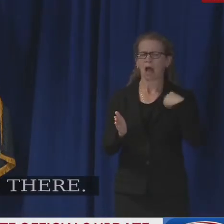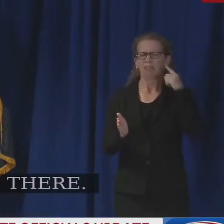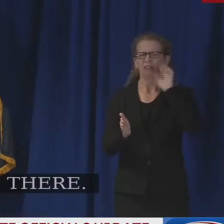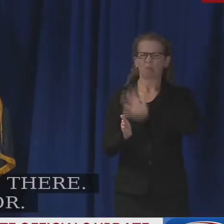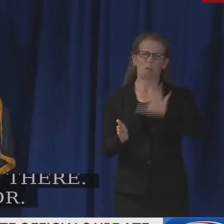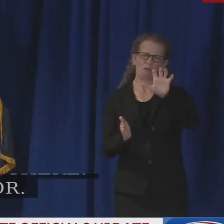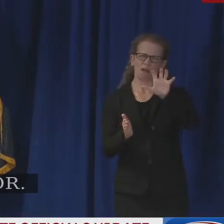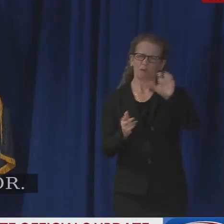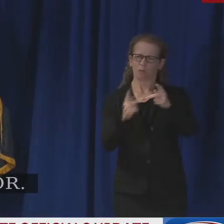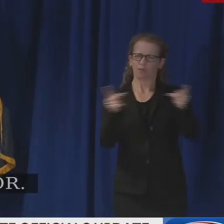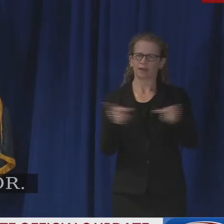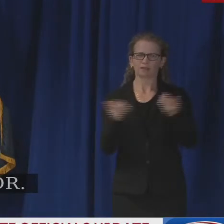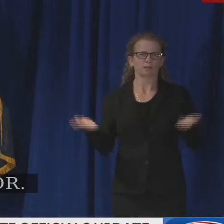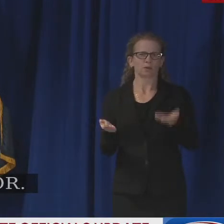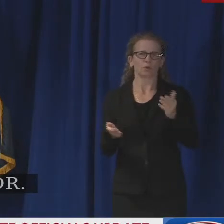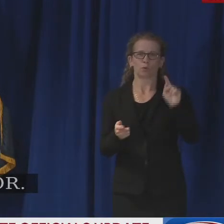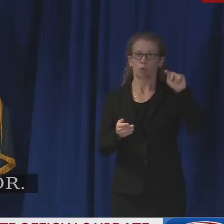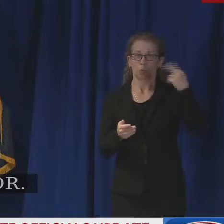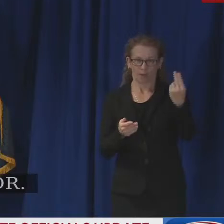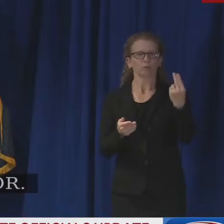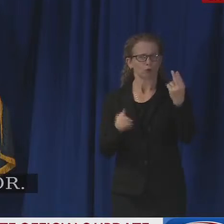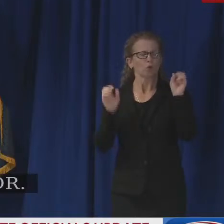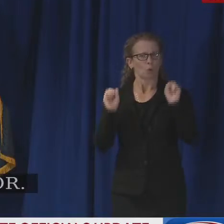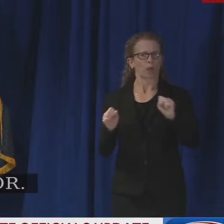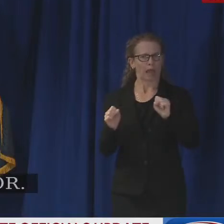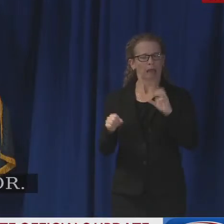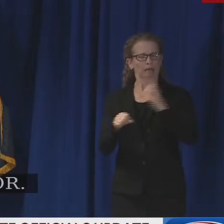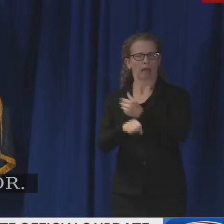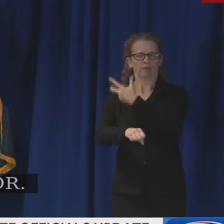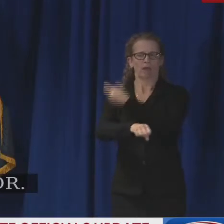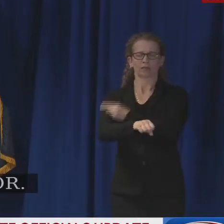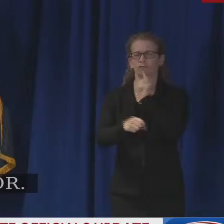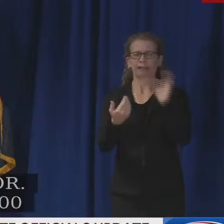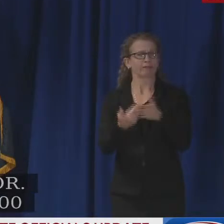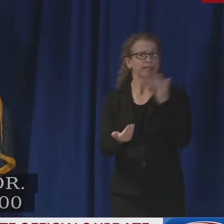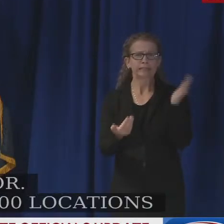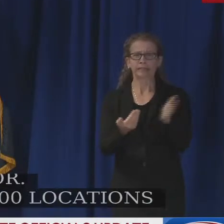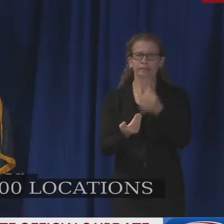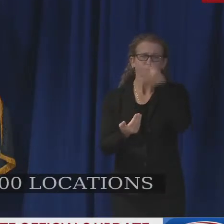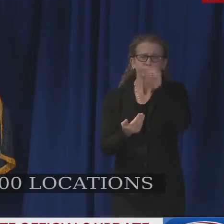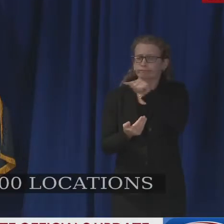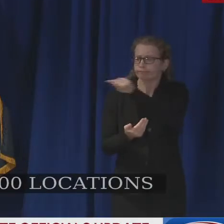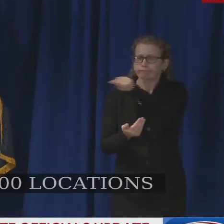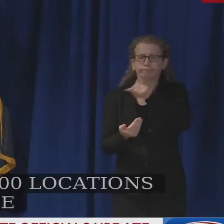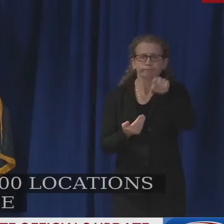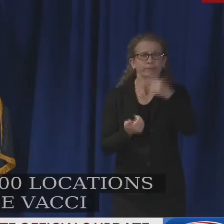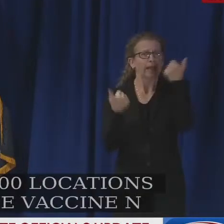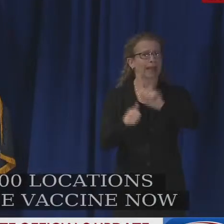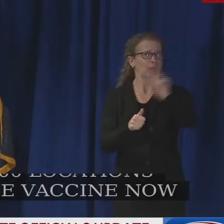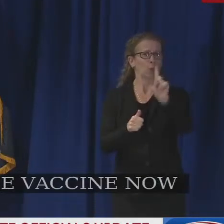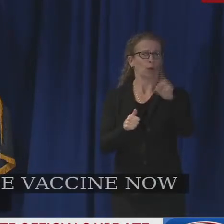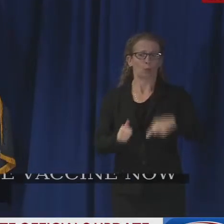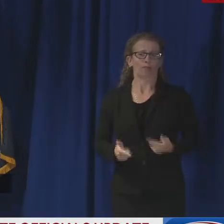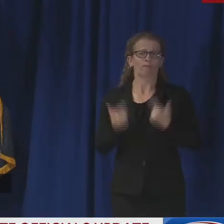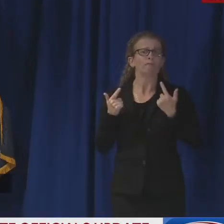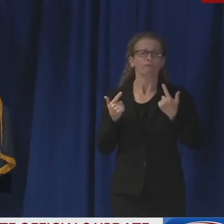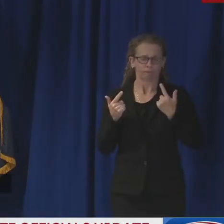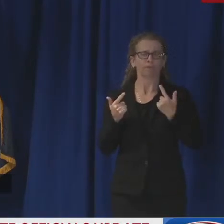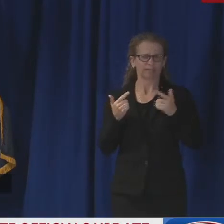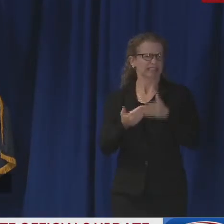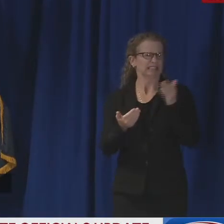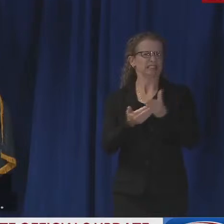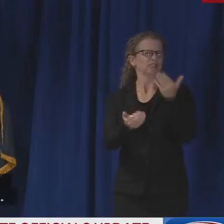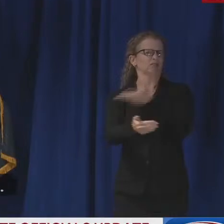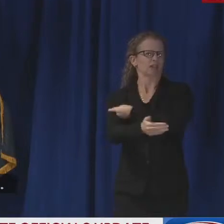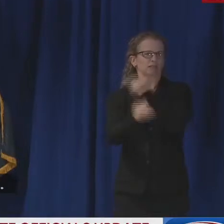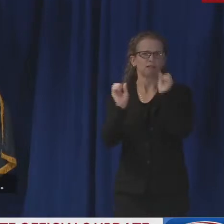get the vaccine now here in New Hampshire, and that's a very powerful thing. It's convenient. It's literally down the street wherever you are here in the state of New Hampshire, and we want to